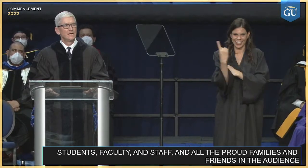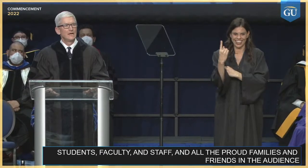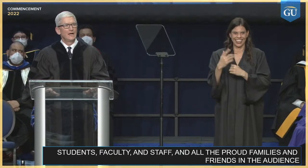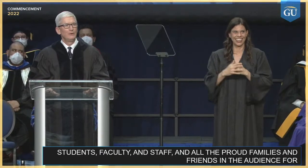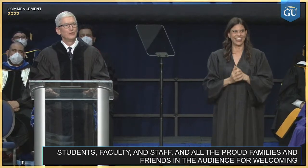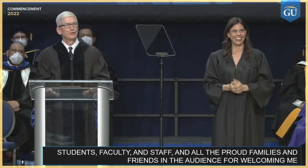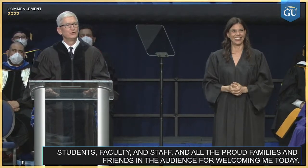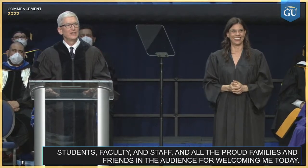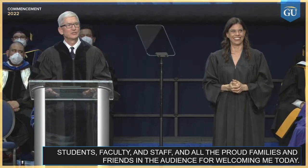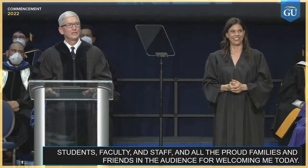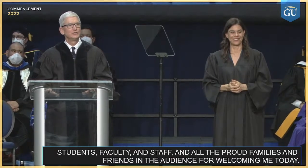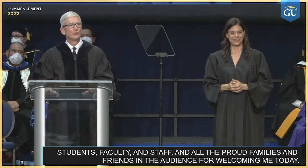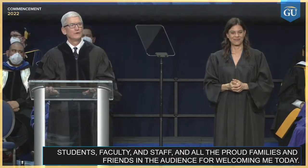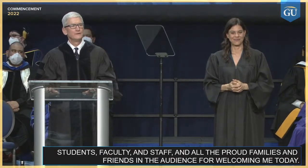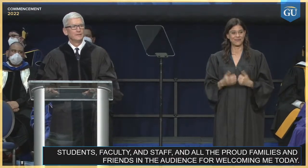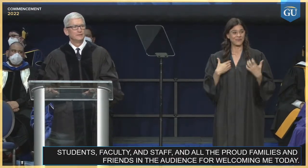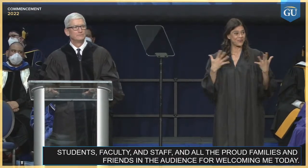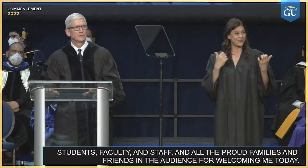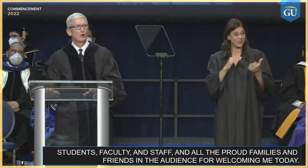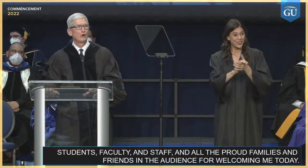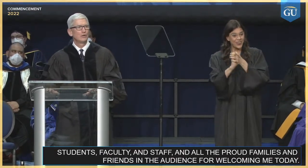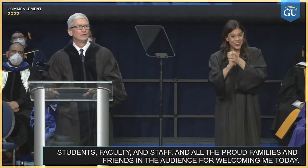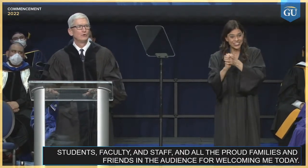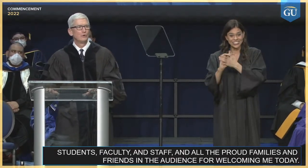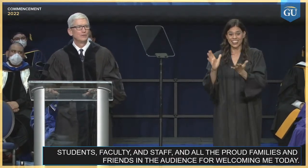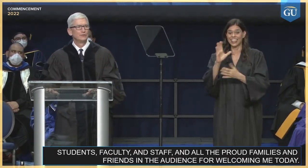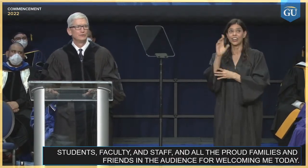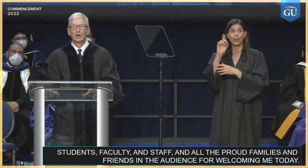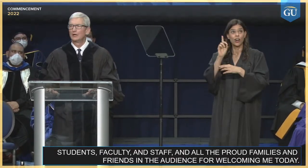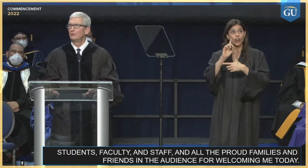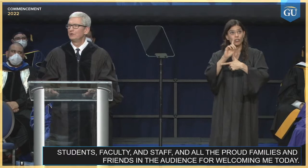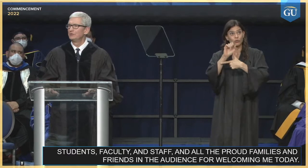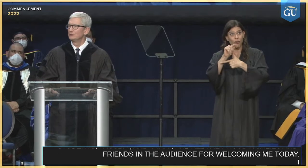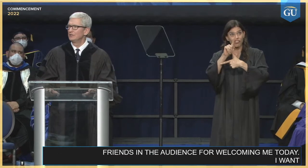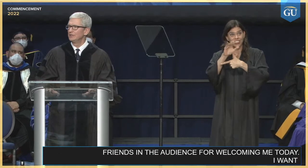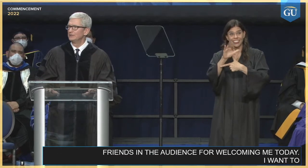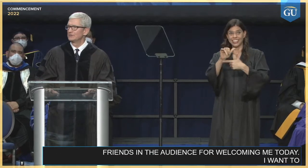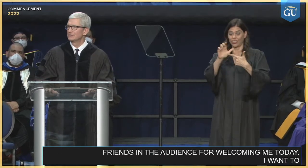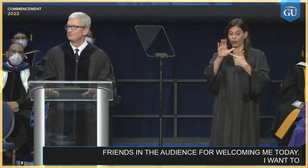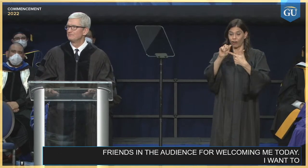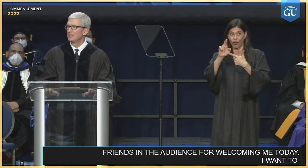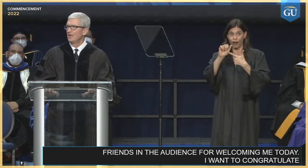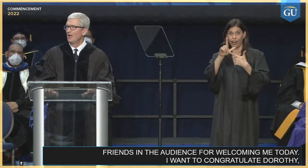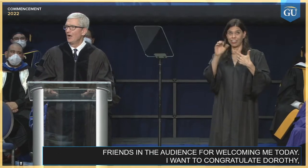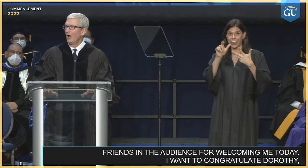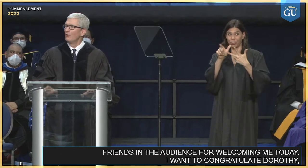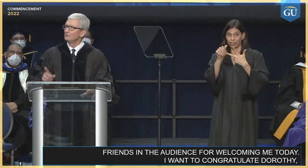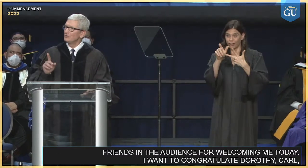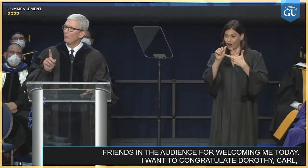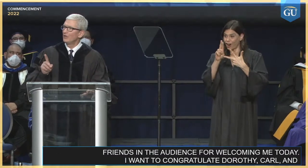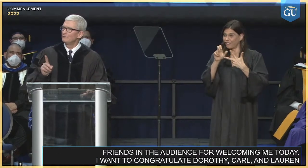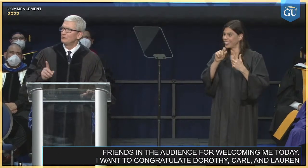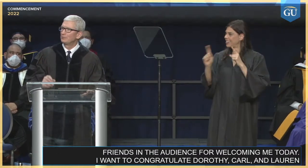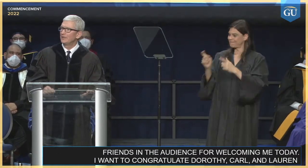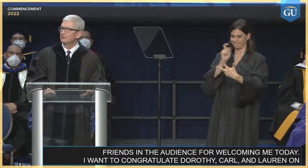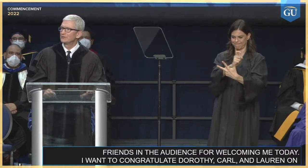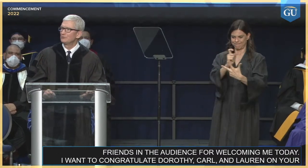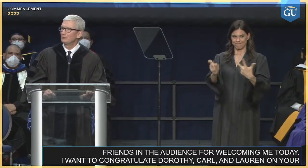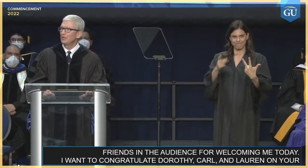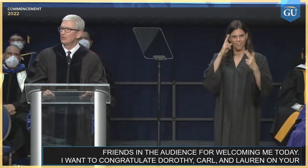I want to congratulate Dorothy, Carl, and Lauren on your honorary degrees. Only one of you played a superhero on